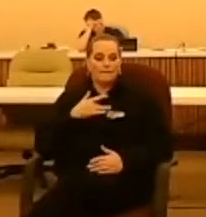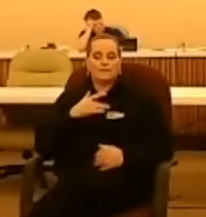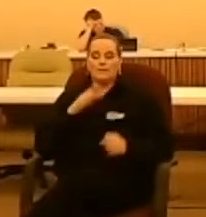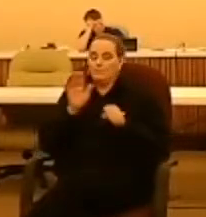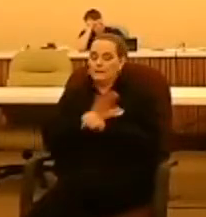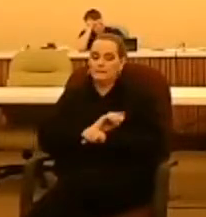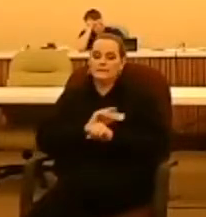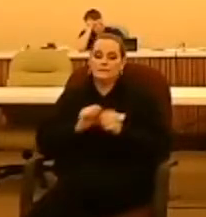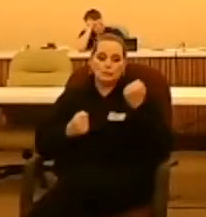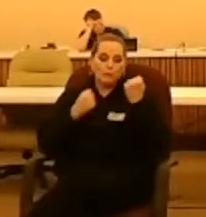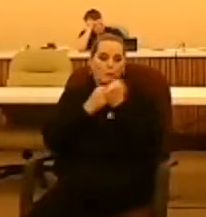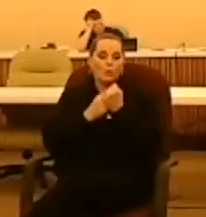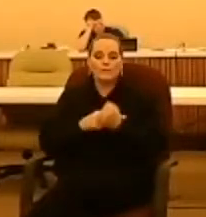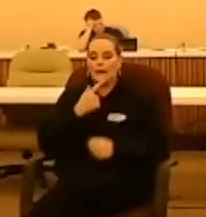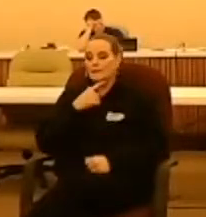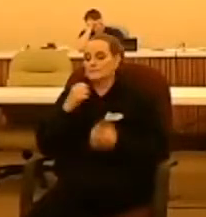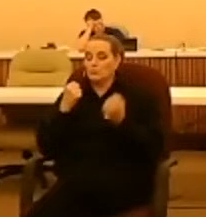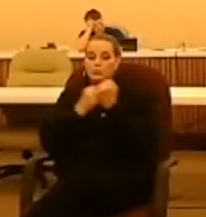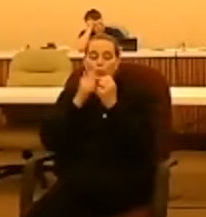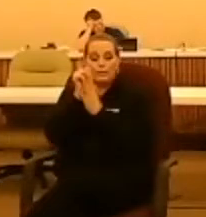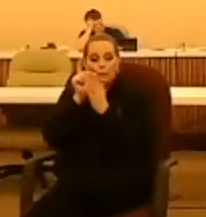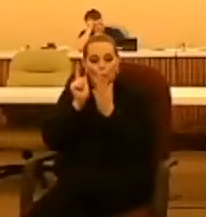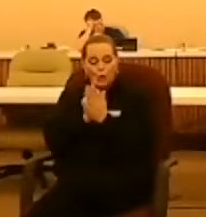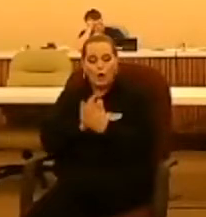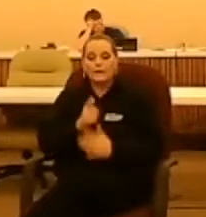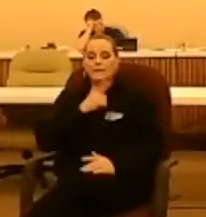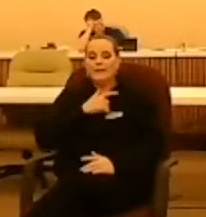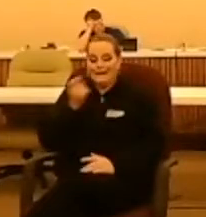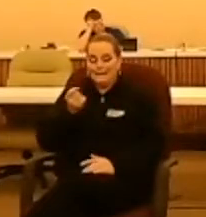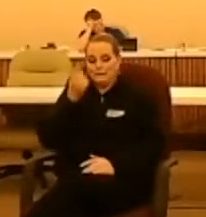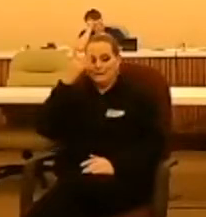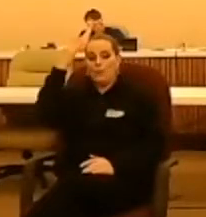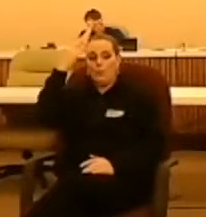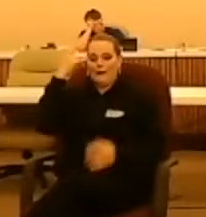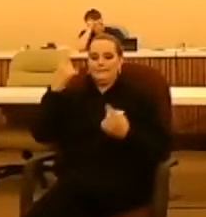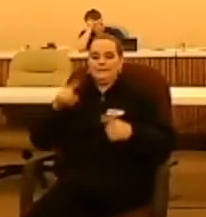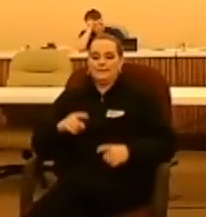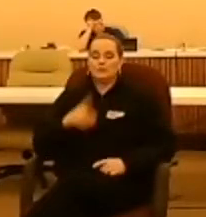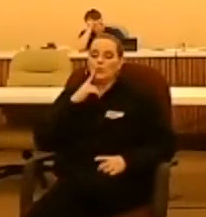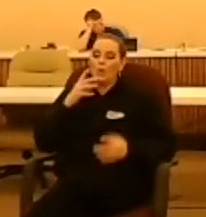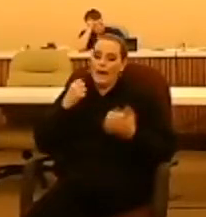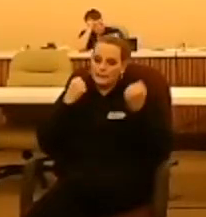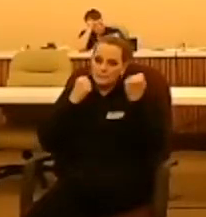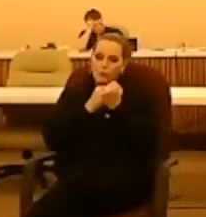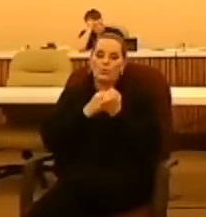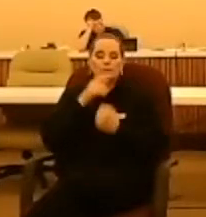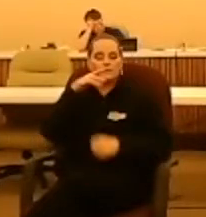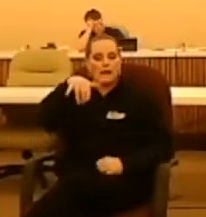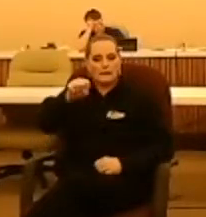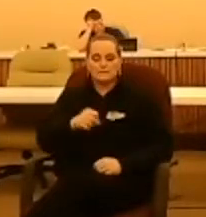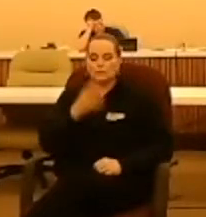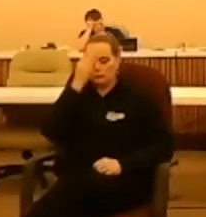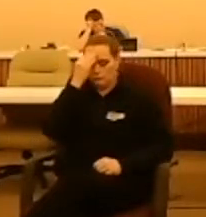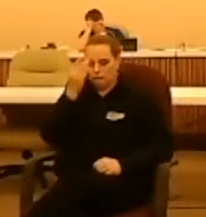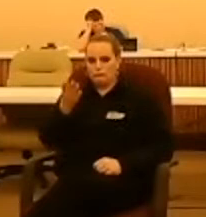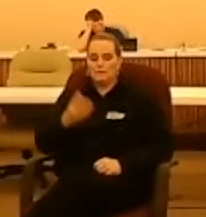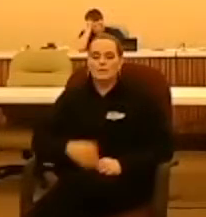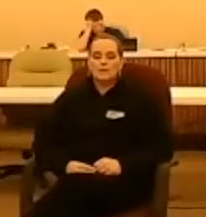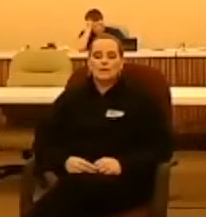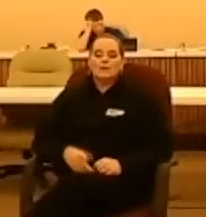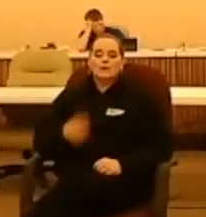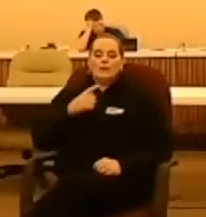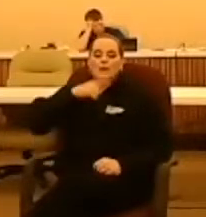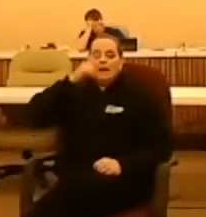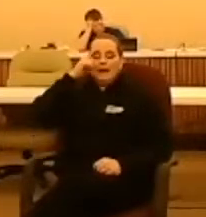the approach. I support the law, and I understand why we're doing it. So I back it and I support it, just so you know that. I think